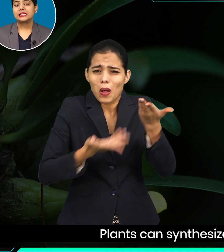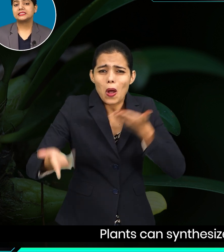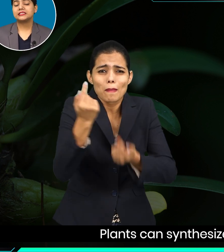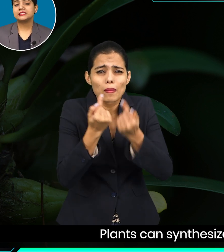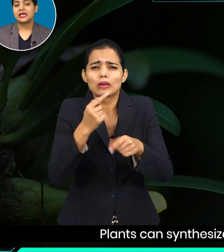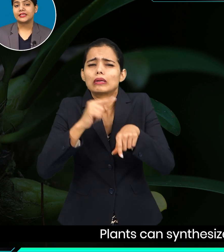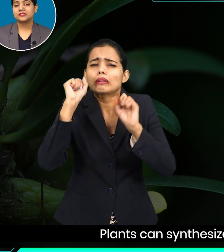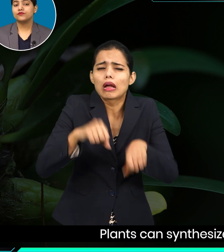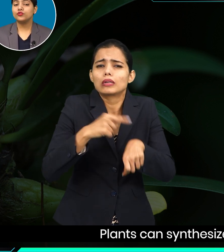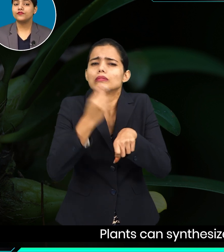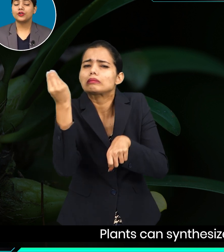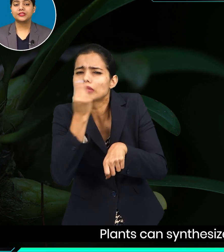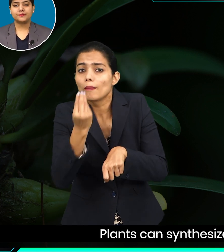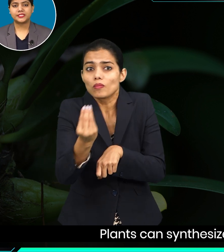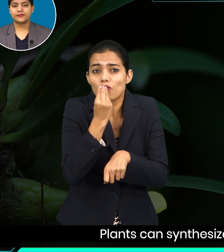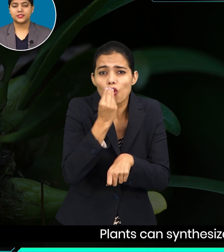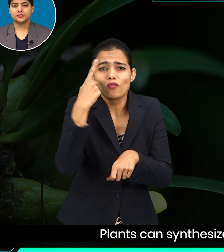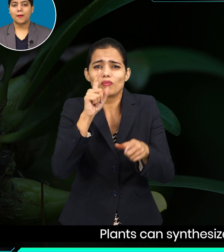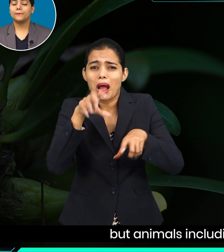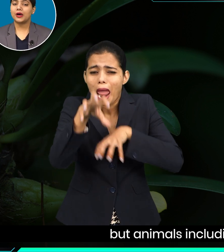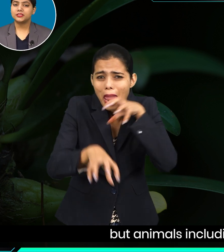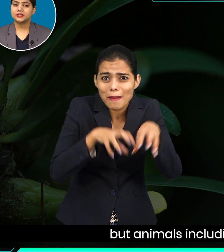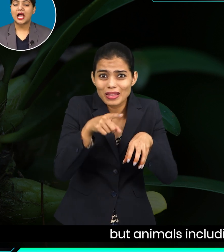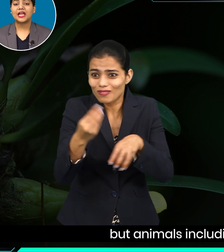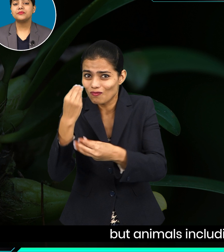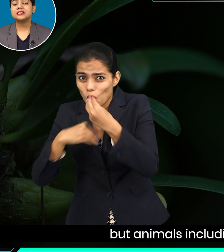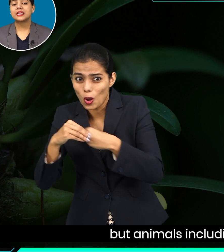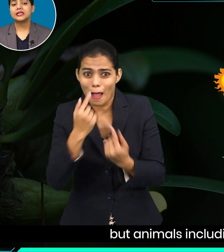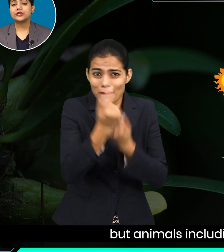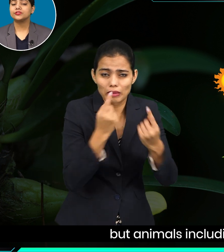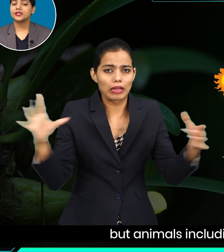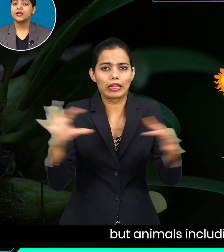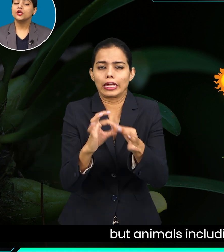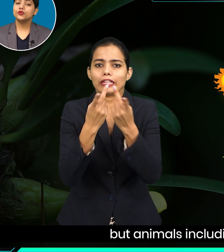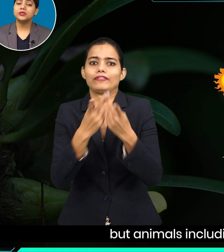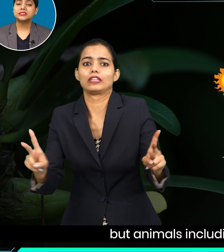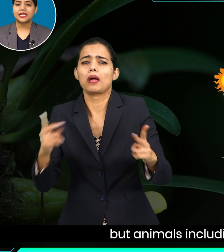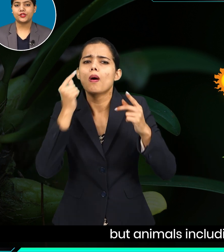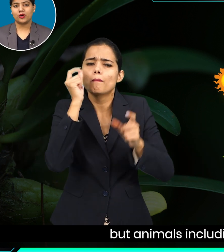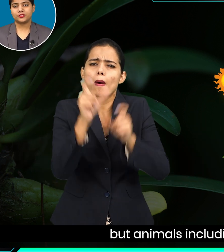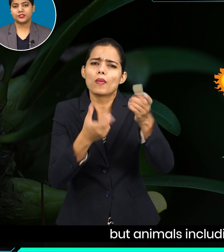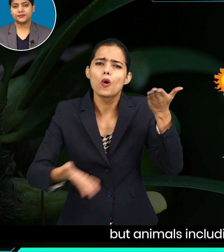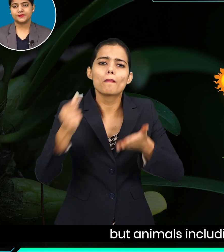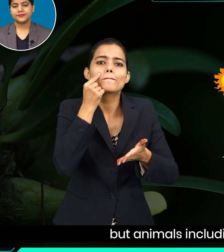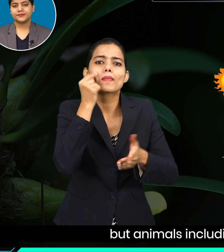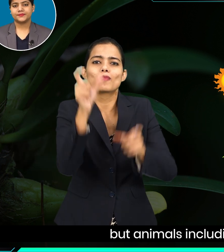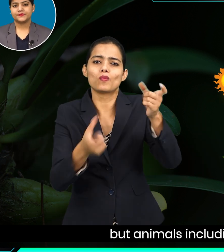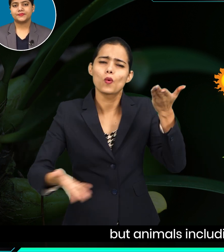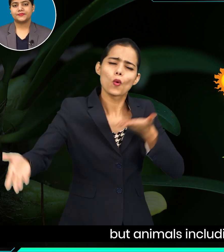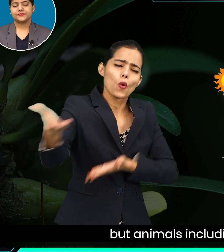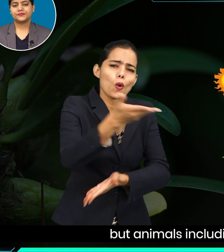Plants can synthesize food for themselves, but animals including humans cannot.